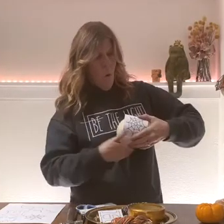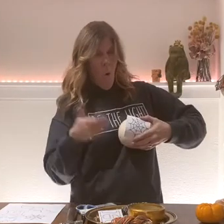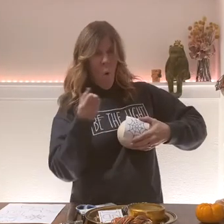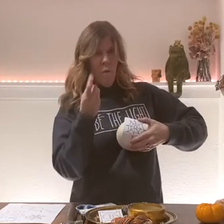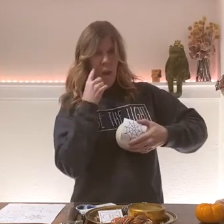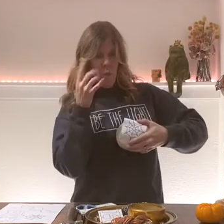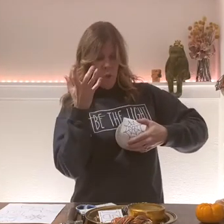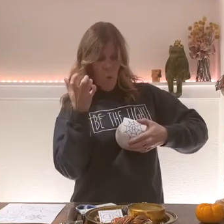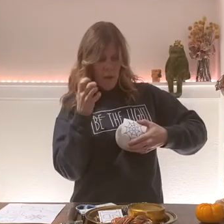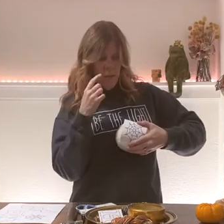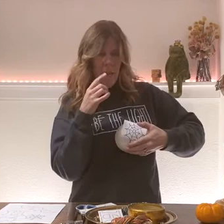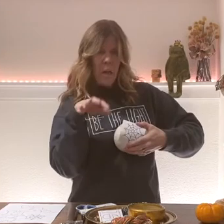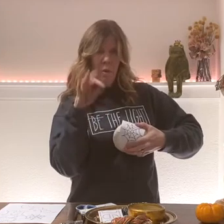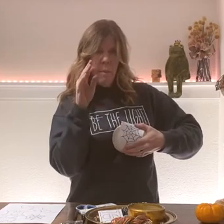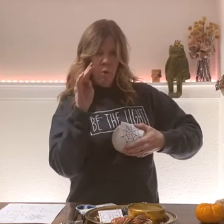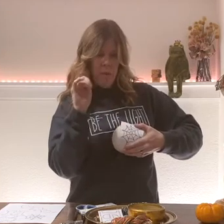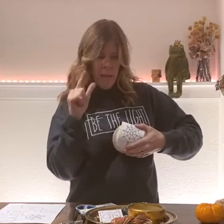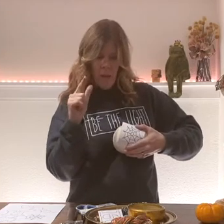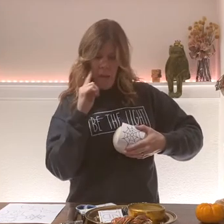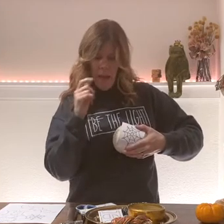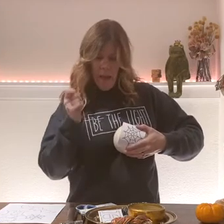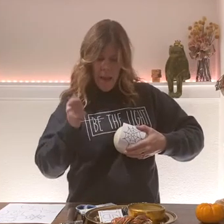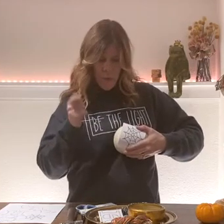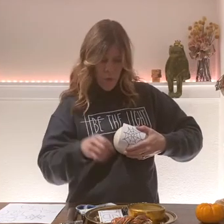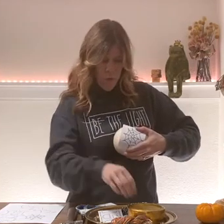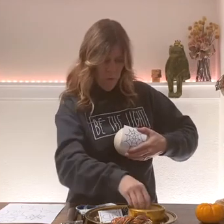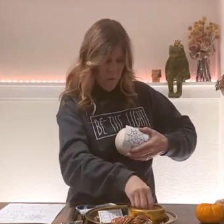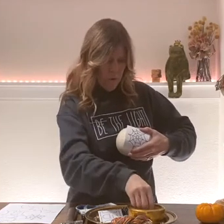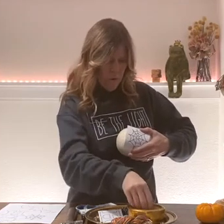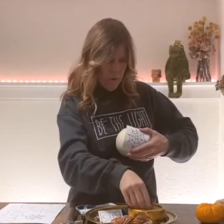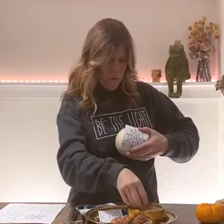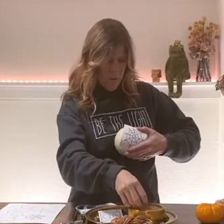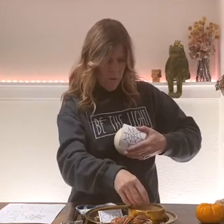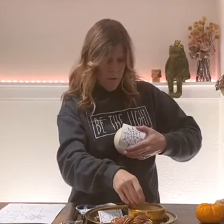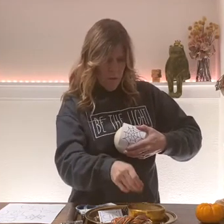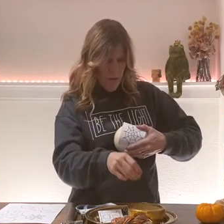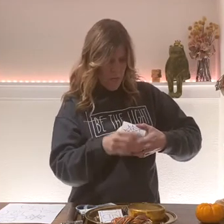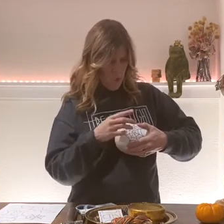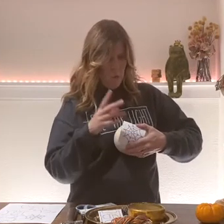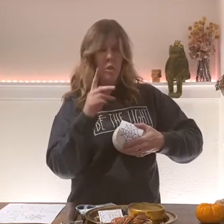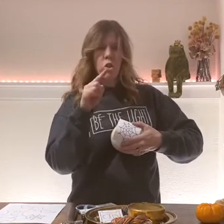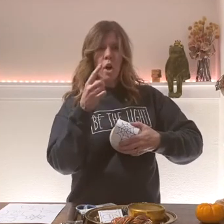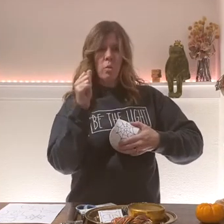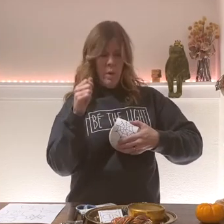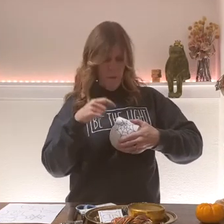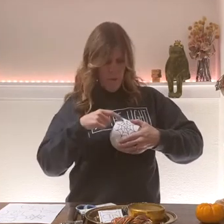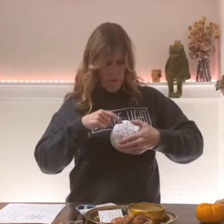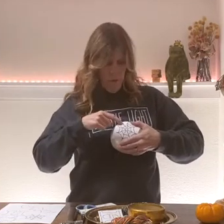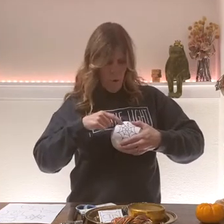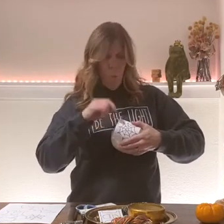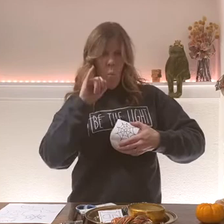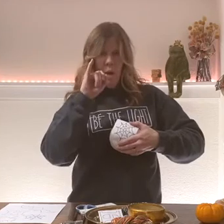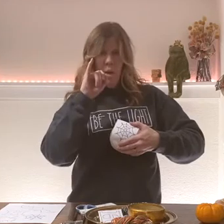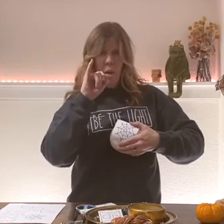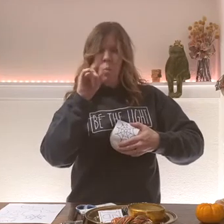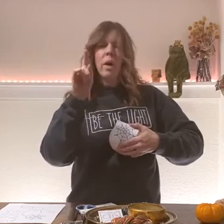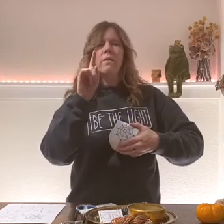hold that where you want it and grab your nail and a hammer. And you will start with one of the